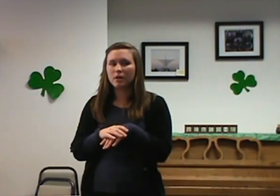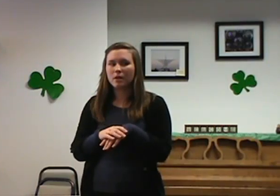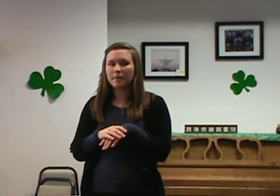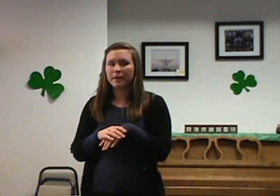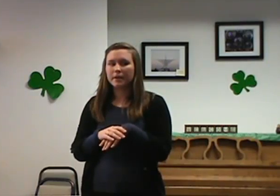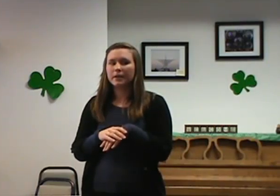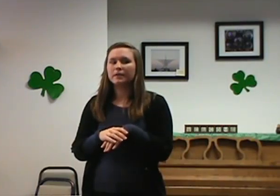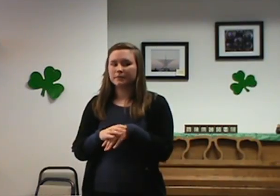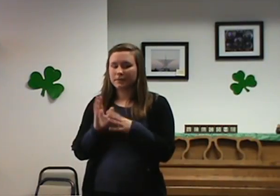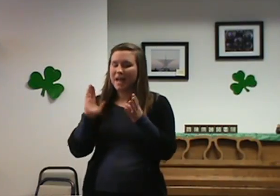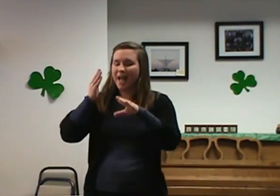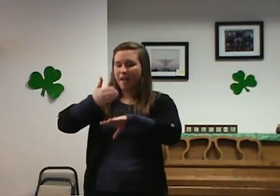me.